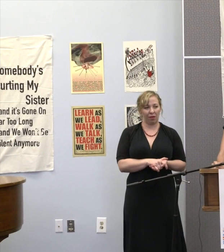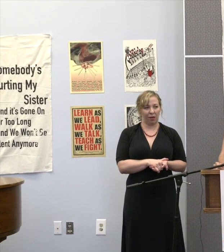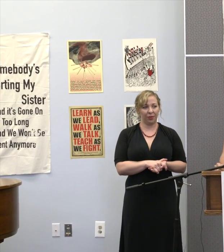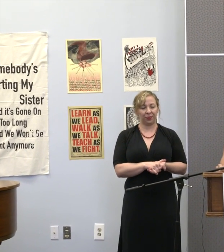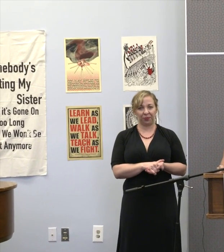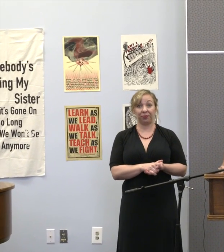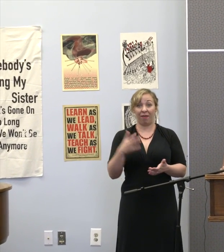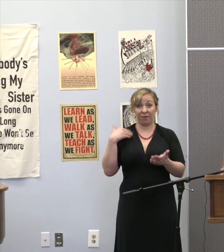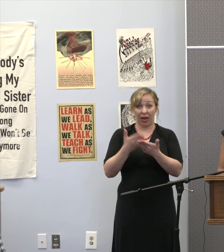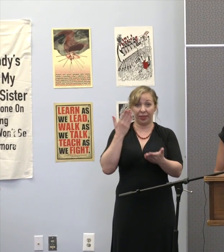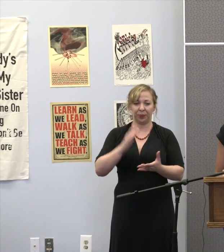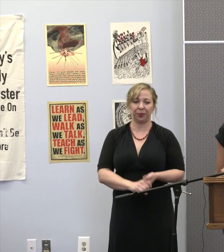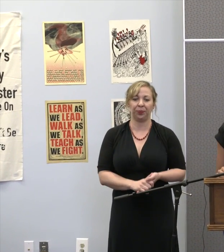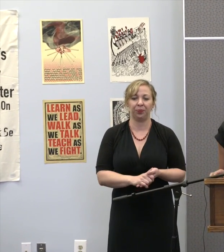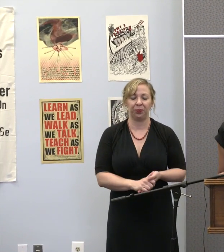Fact.